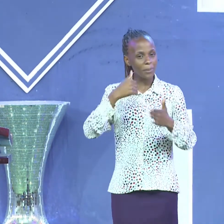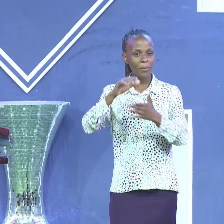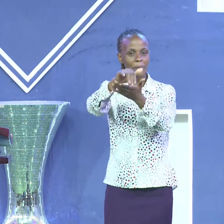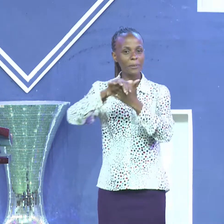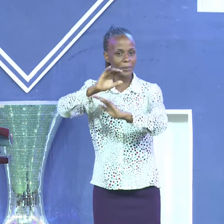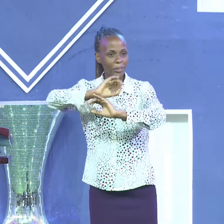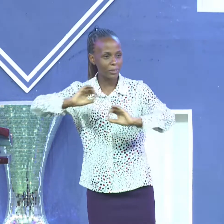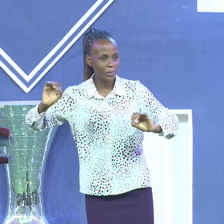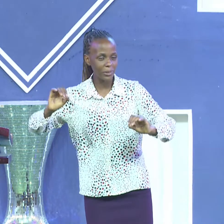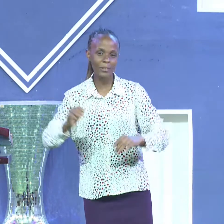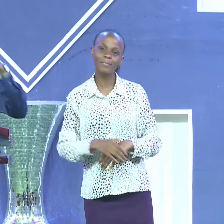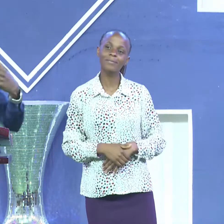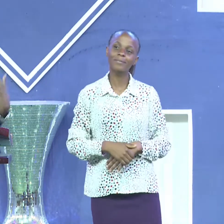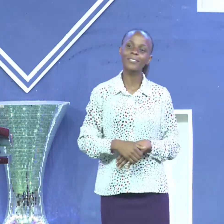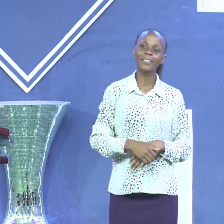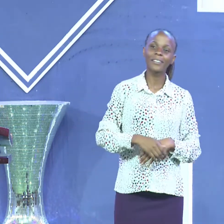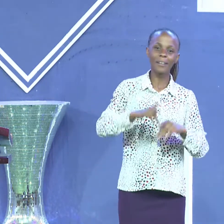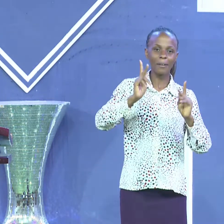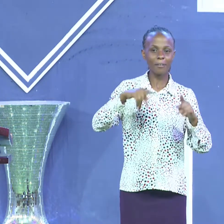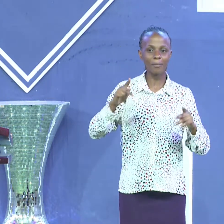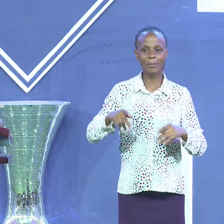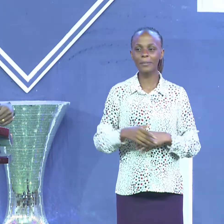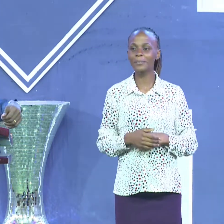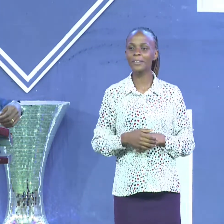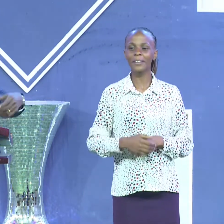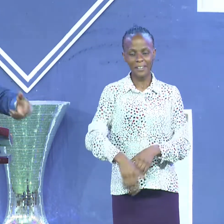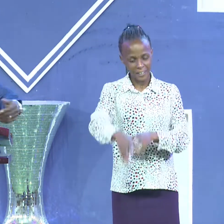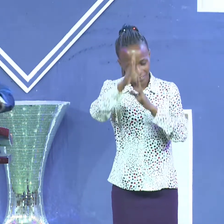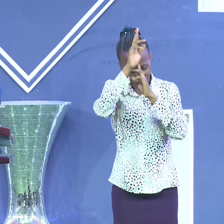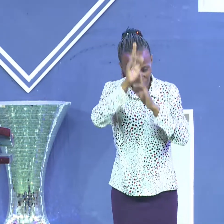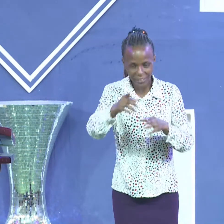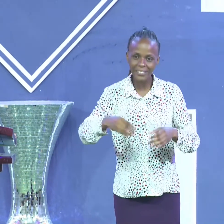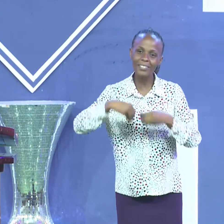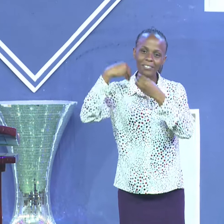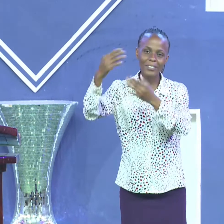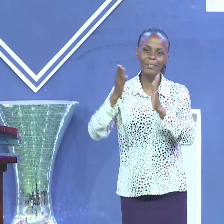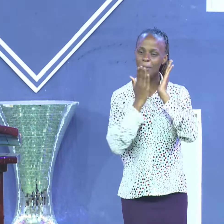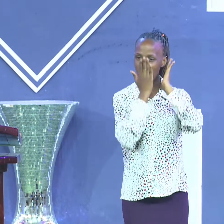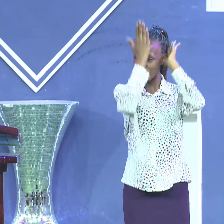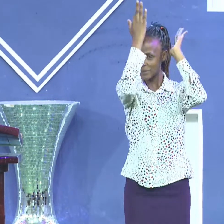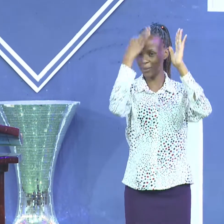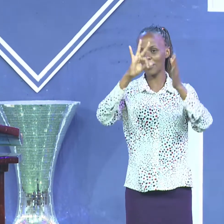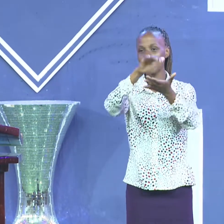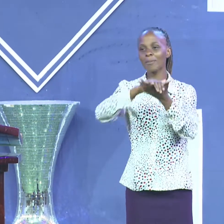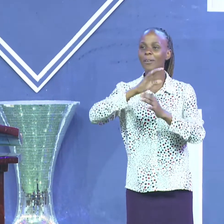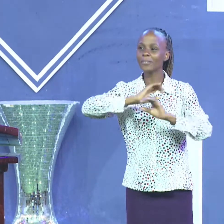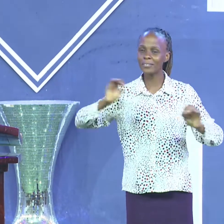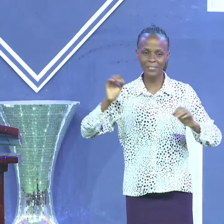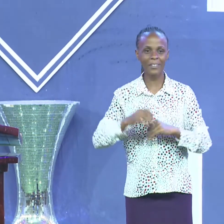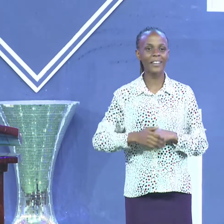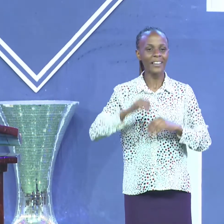was single. And they had given me that title, I'm the bishop